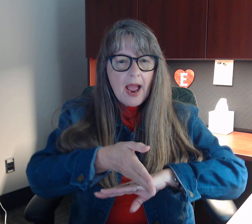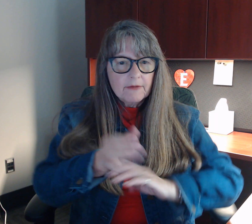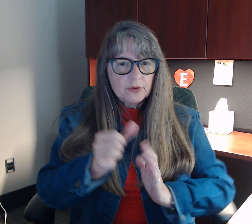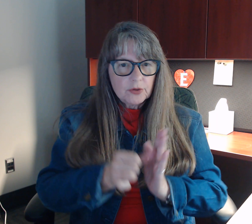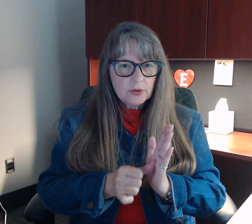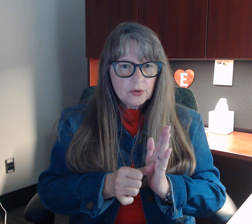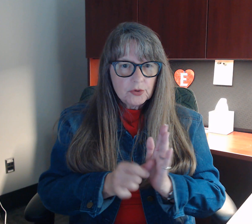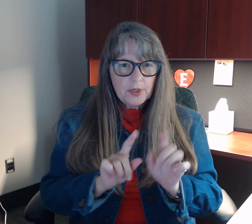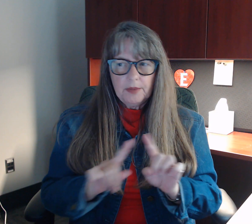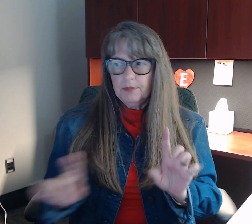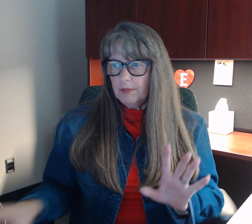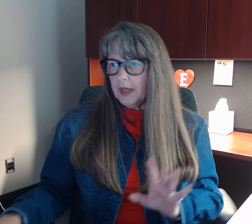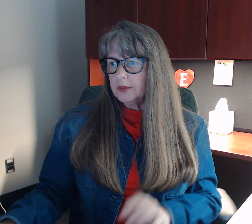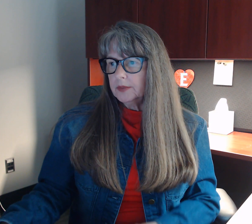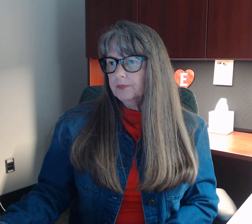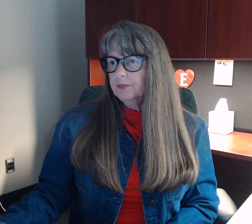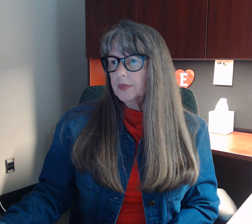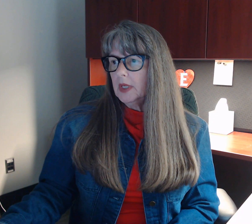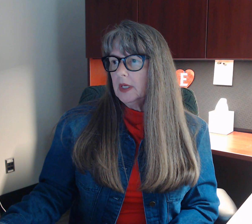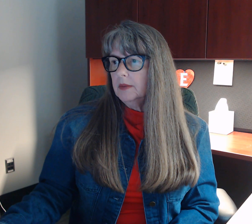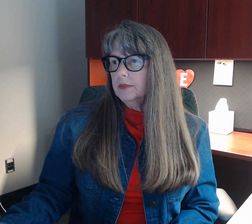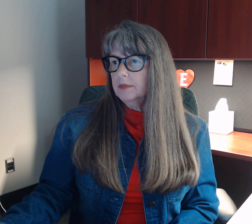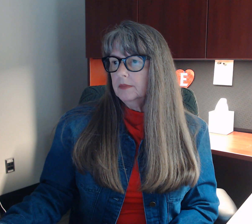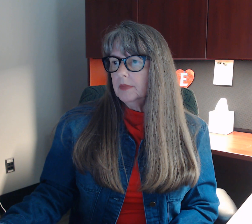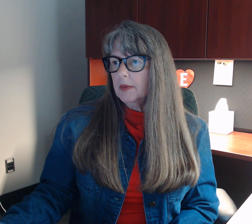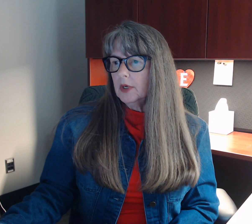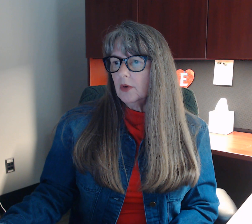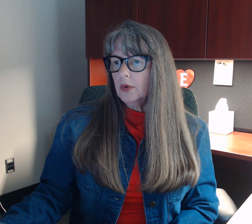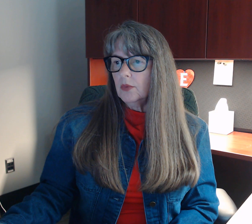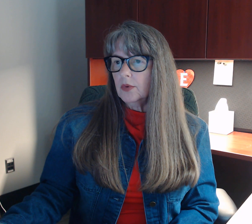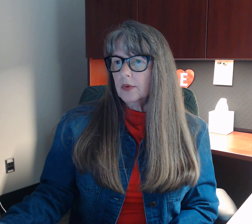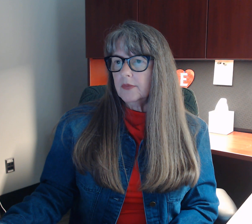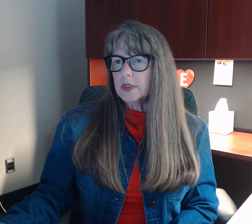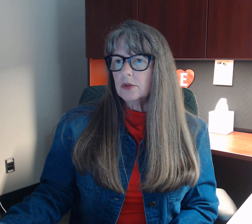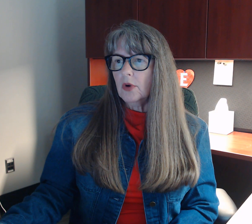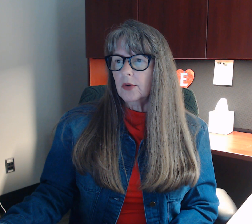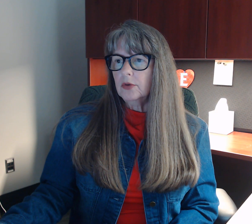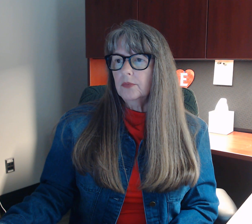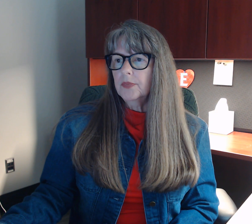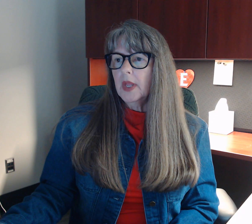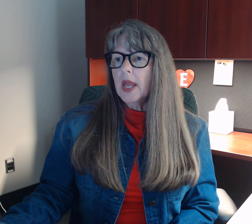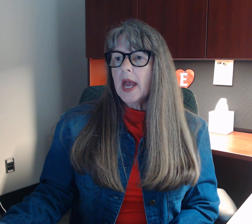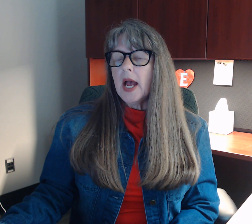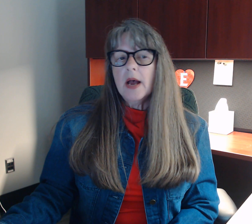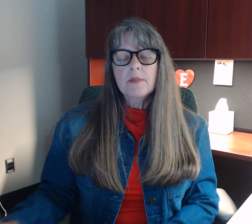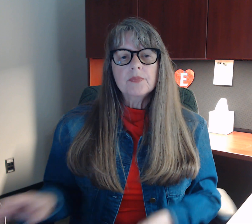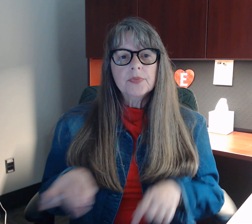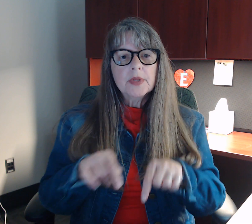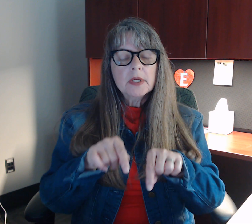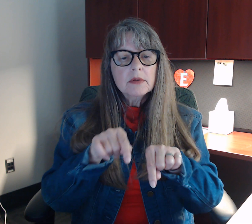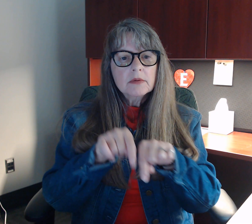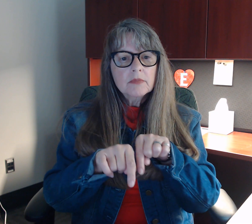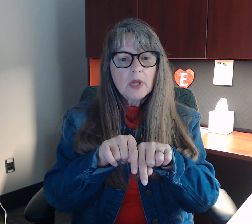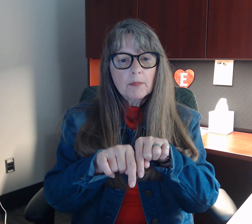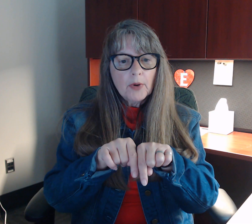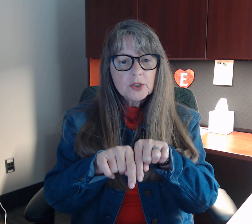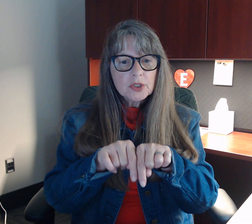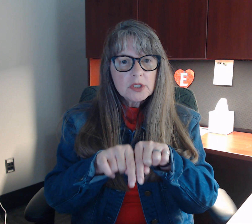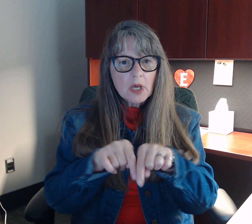after surgery. But I'm going to go in order of this little article. The compression socks,